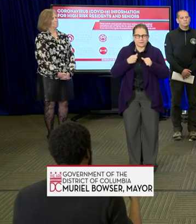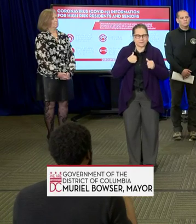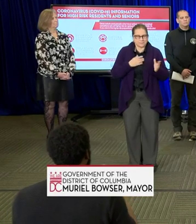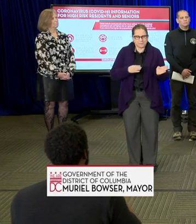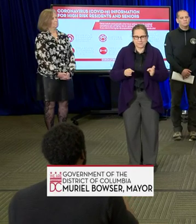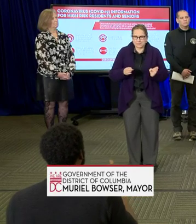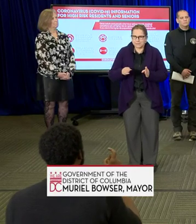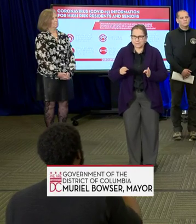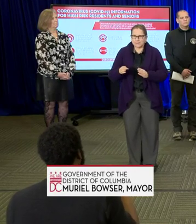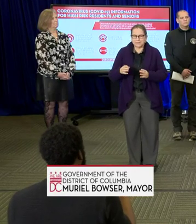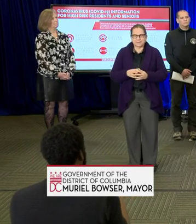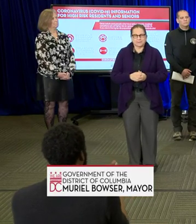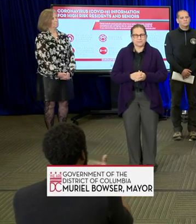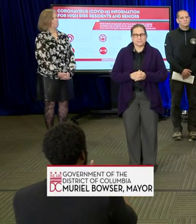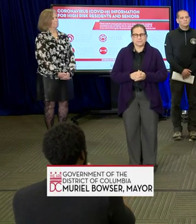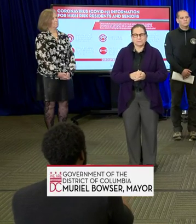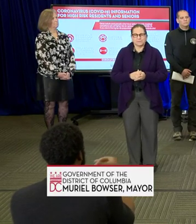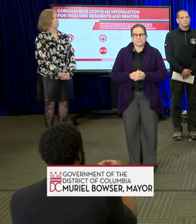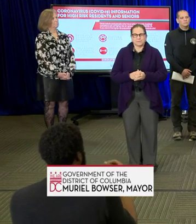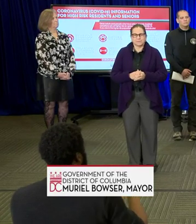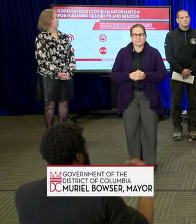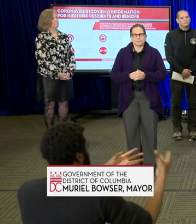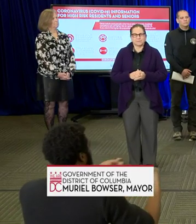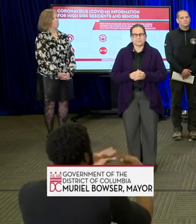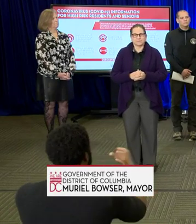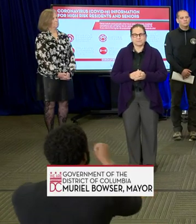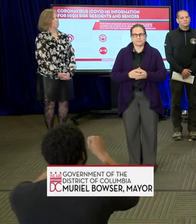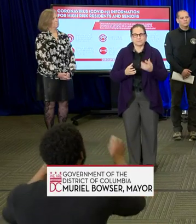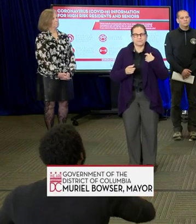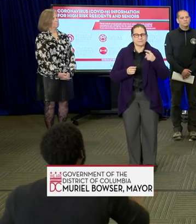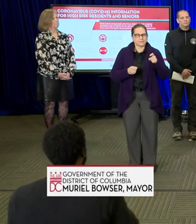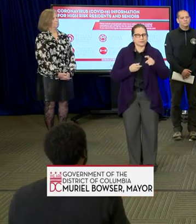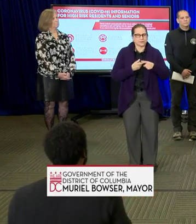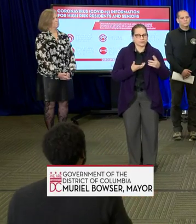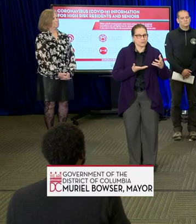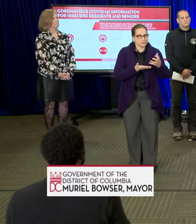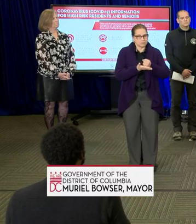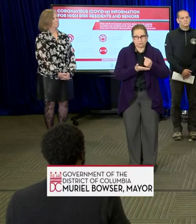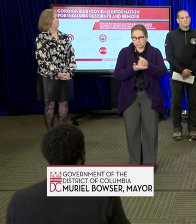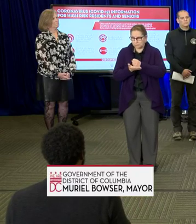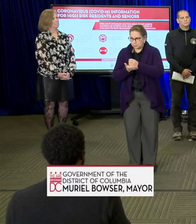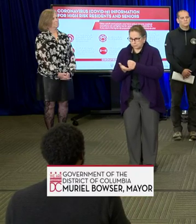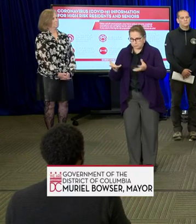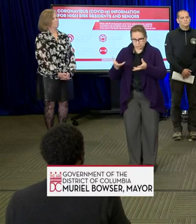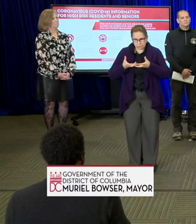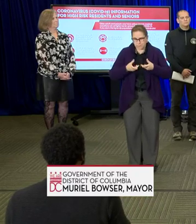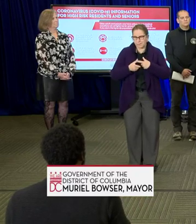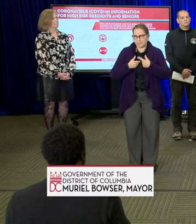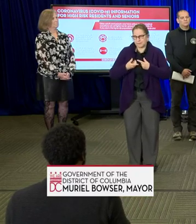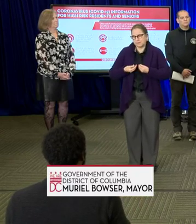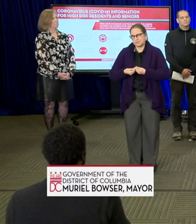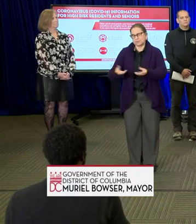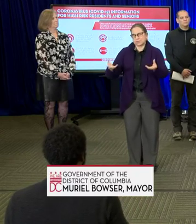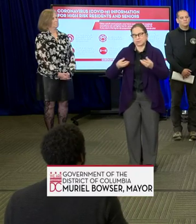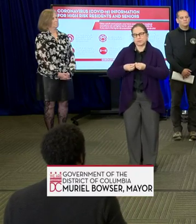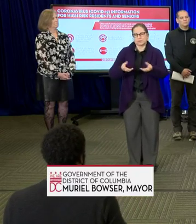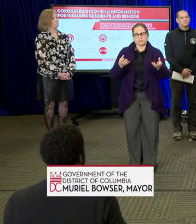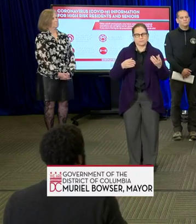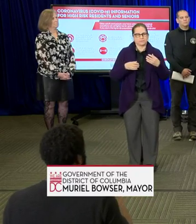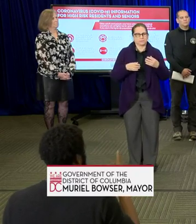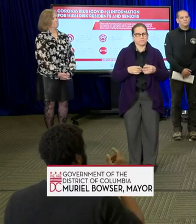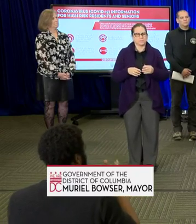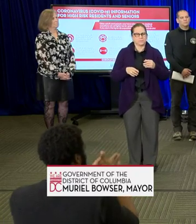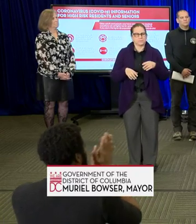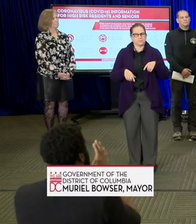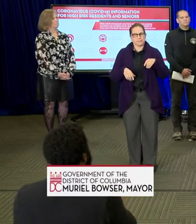procurement and distribution of these life-saving supplies. We also continue to call on the Congress to get to